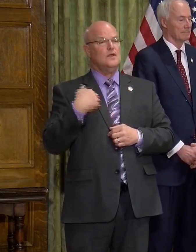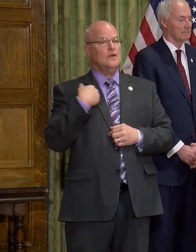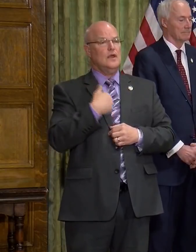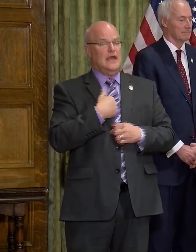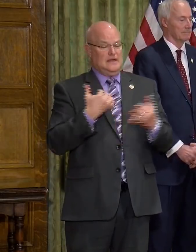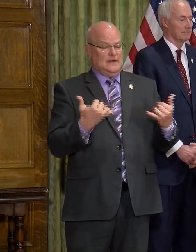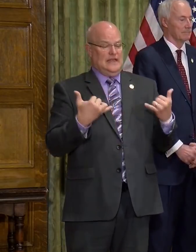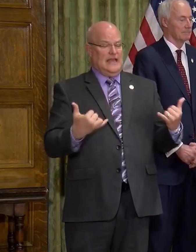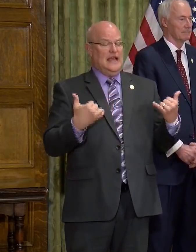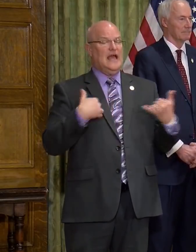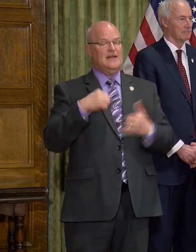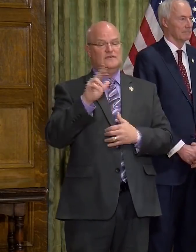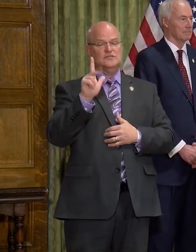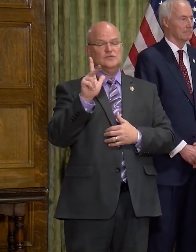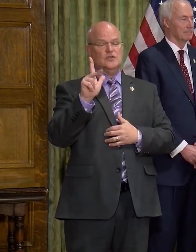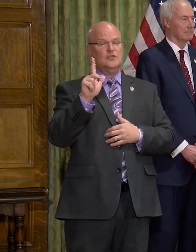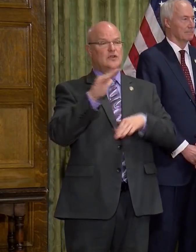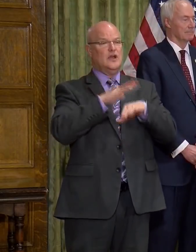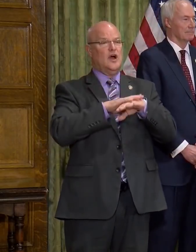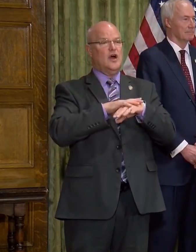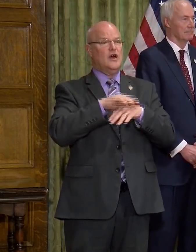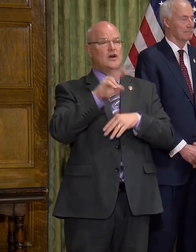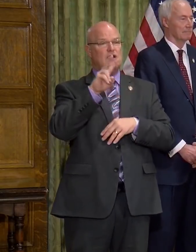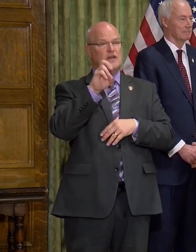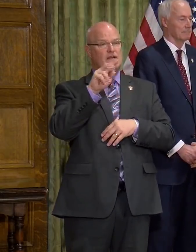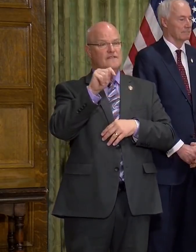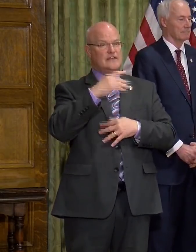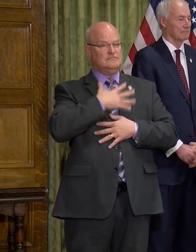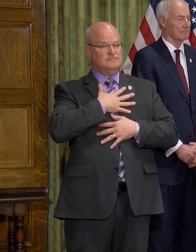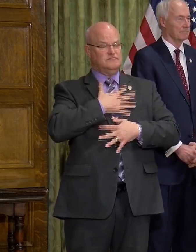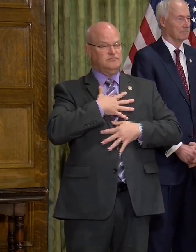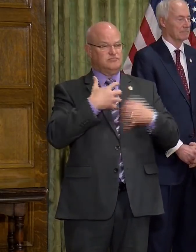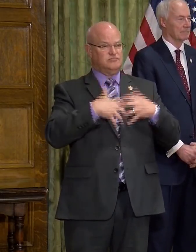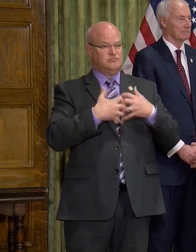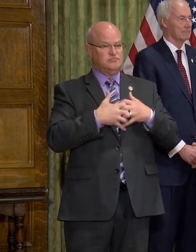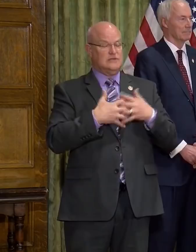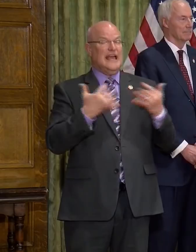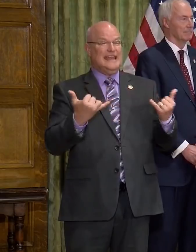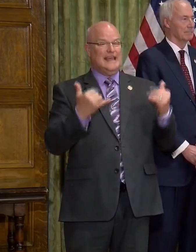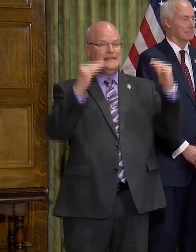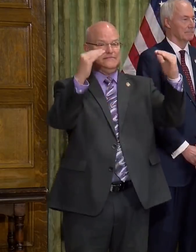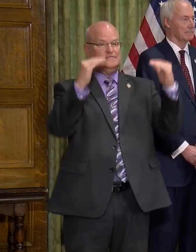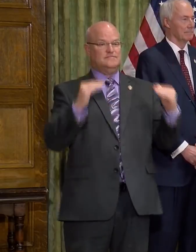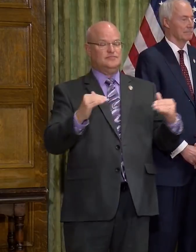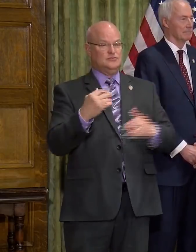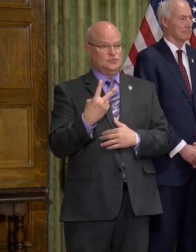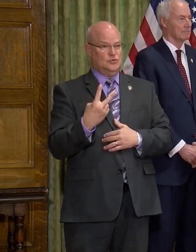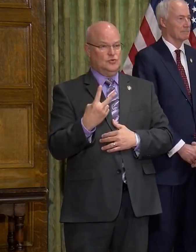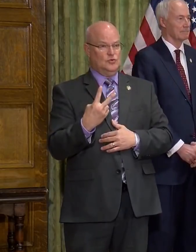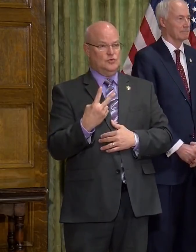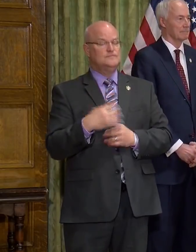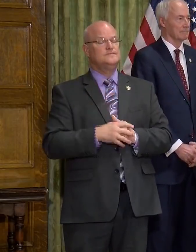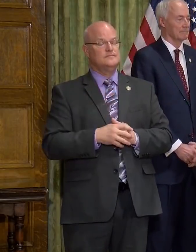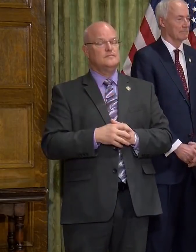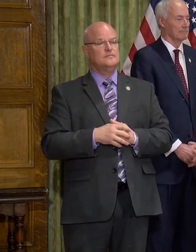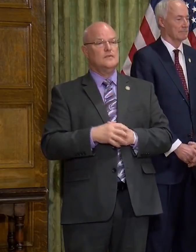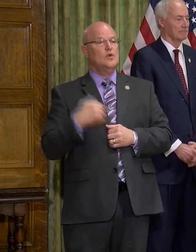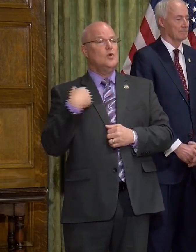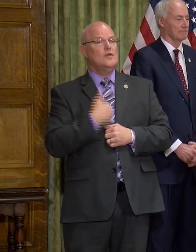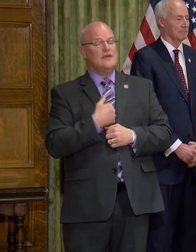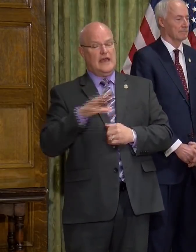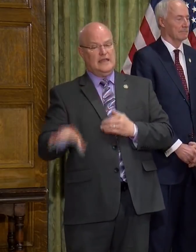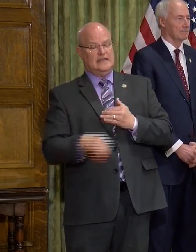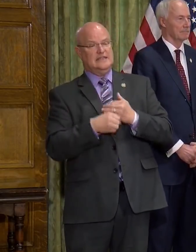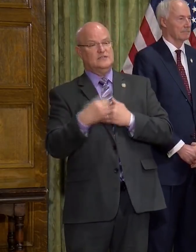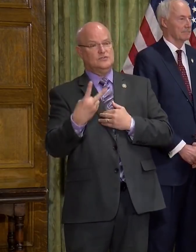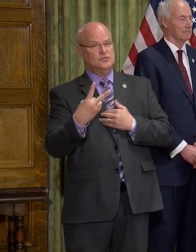who are currently on ventilators. That's down 2 from yesterday. Unfortunately, we've had 2 additional deaths,